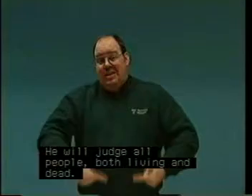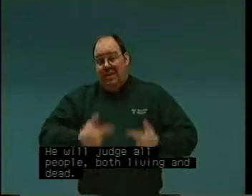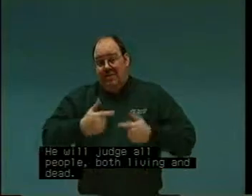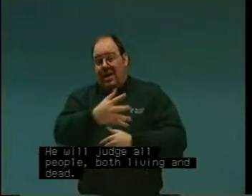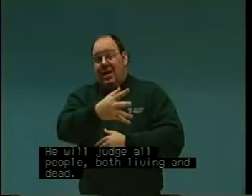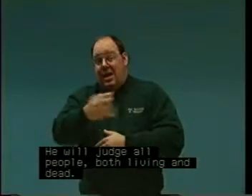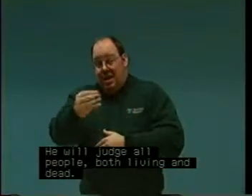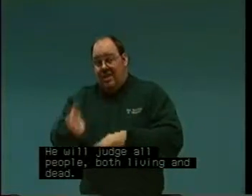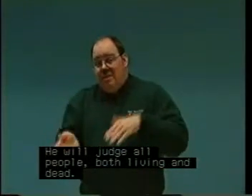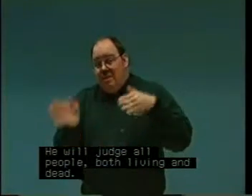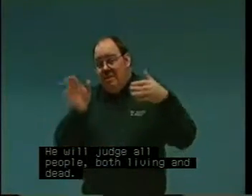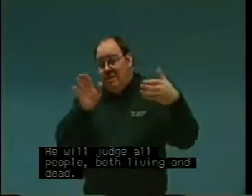living and dead.